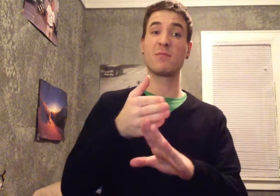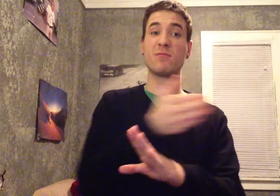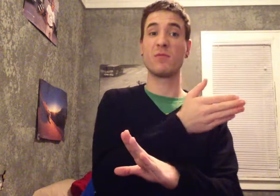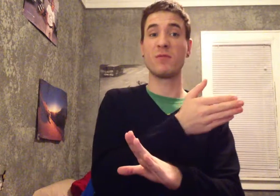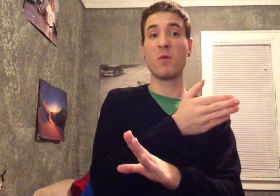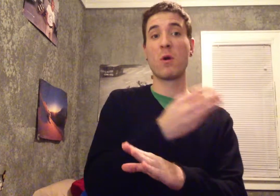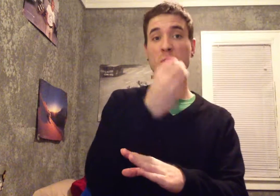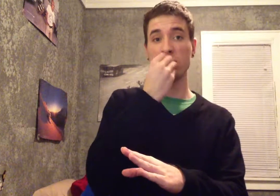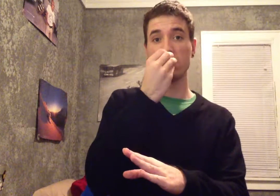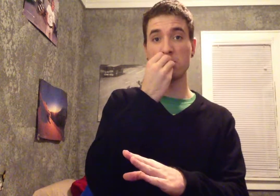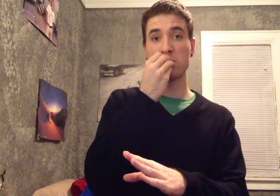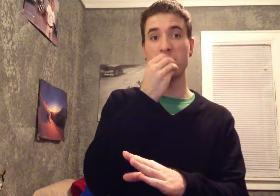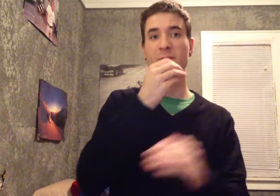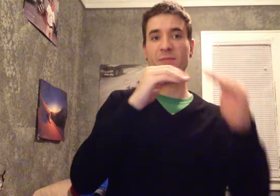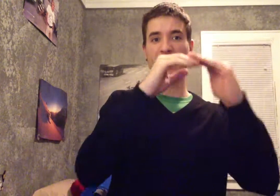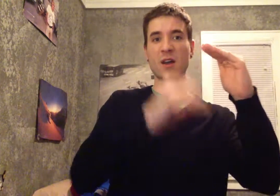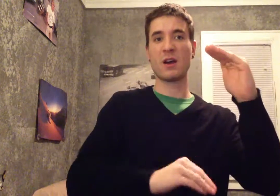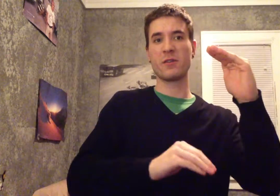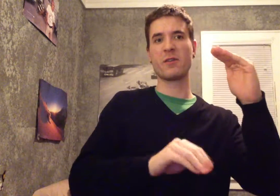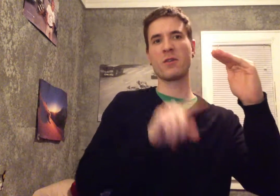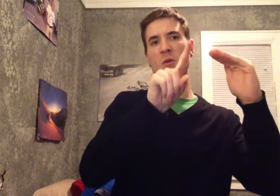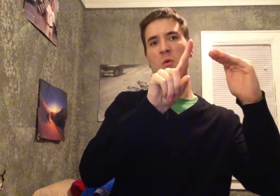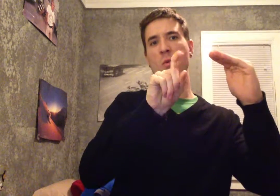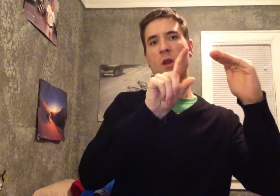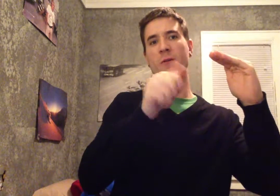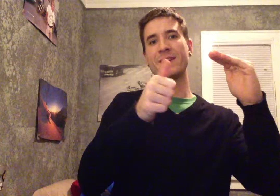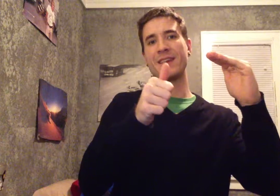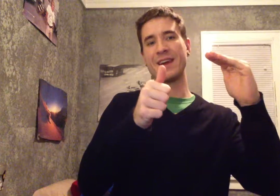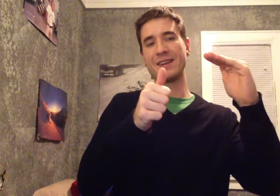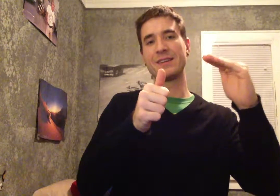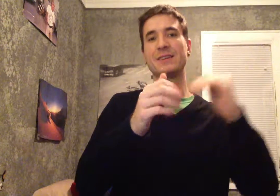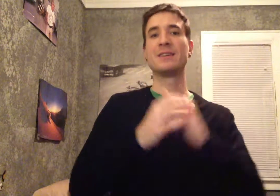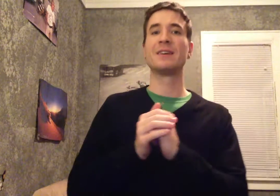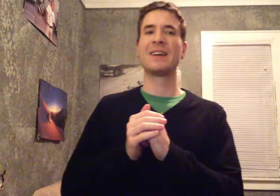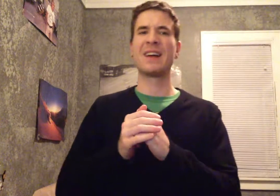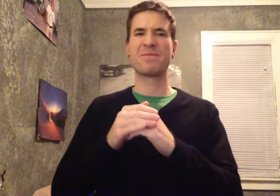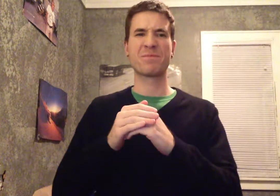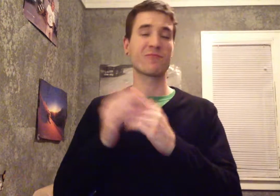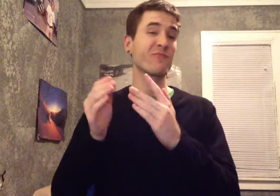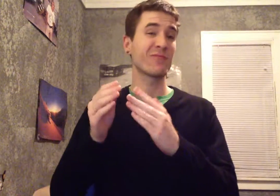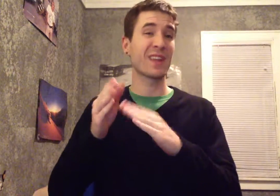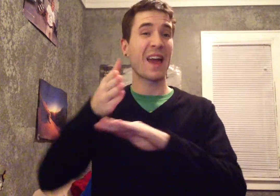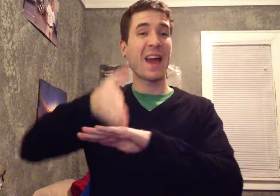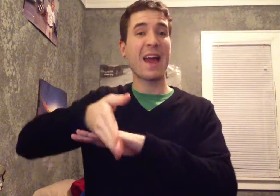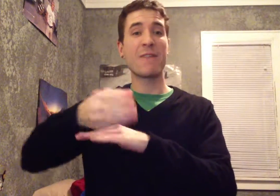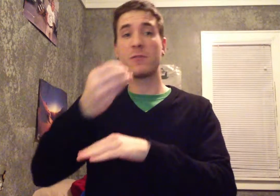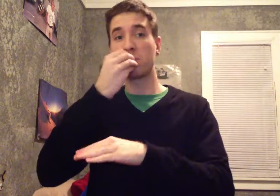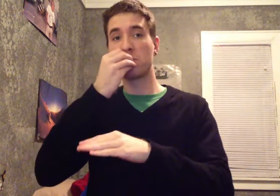the start of a meal, your reading should stay under 140. And your A1C, which is a test